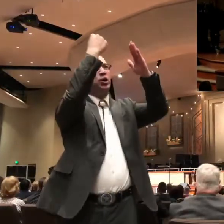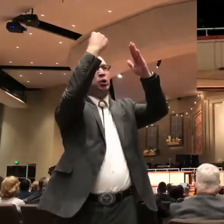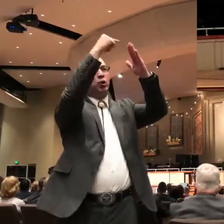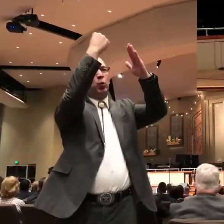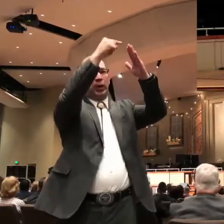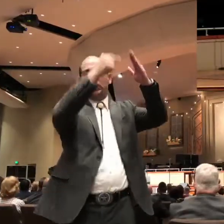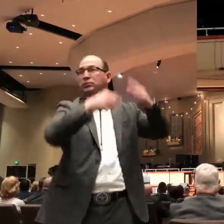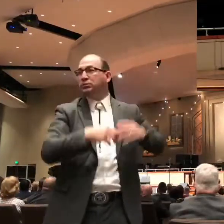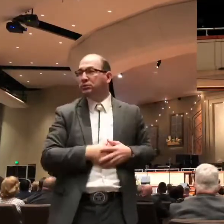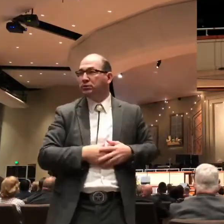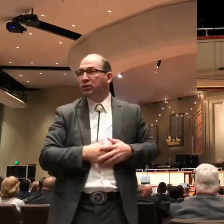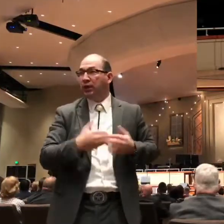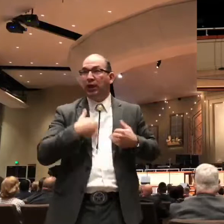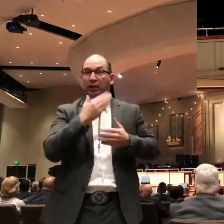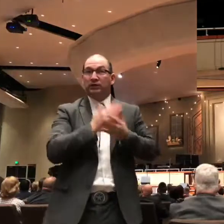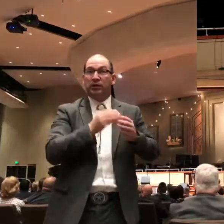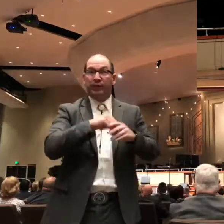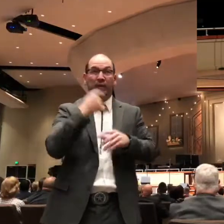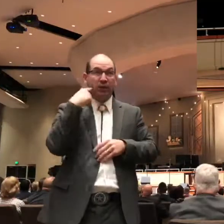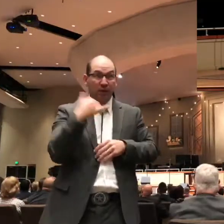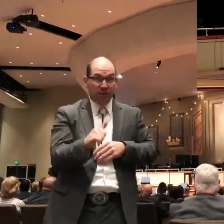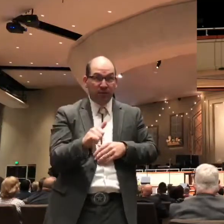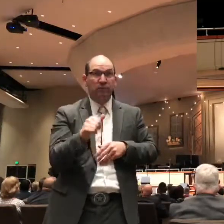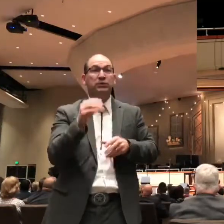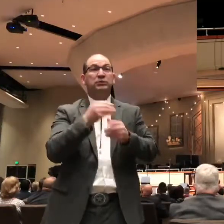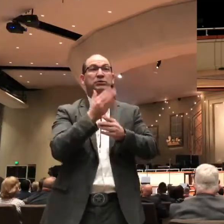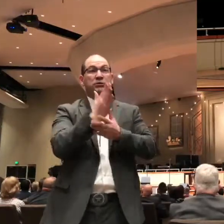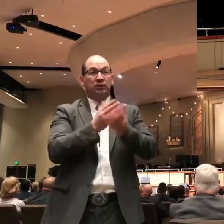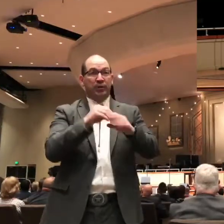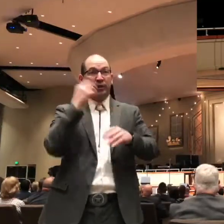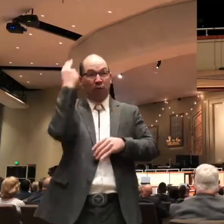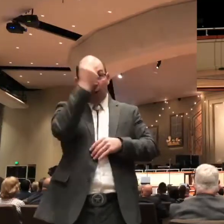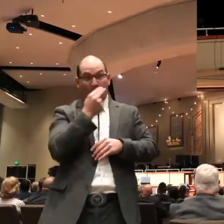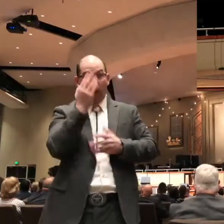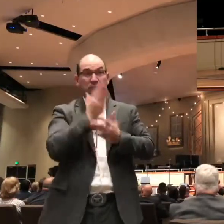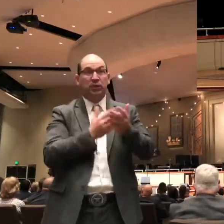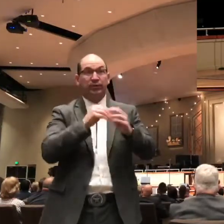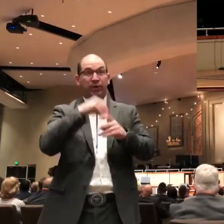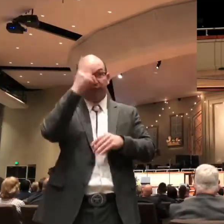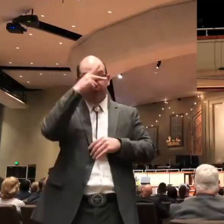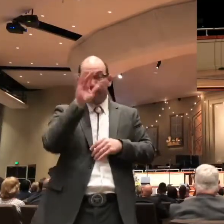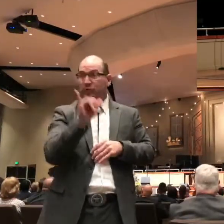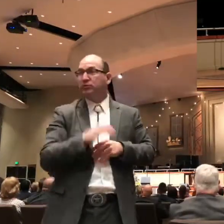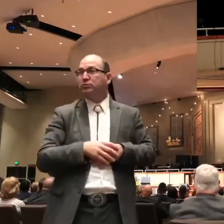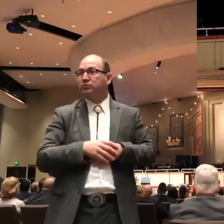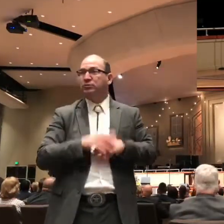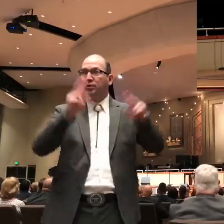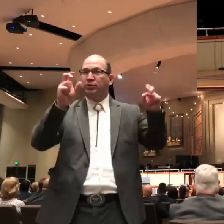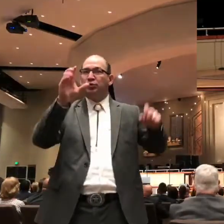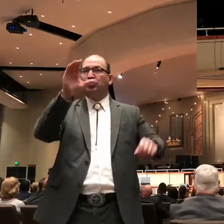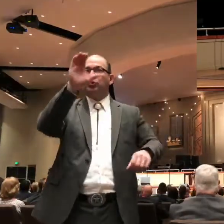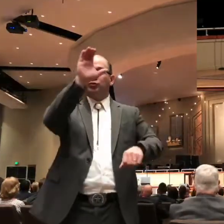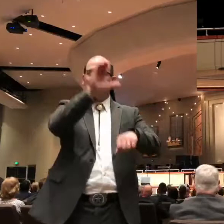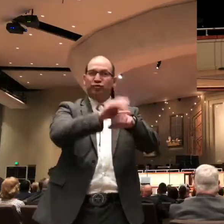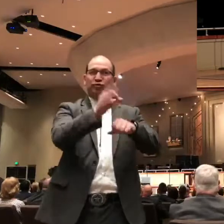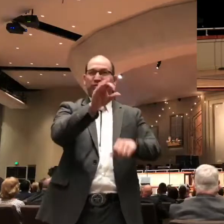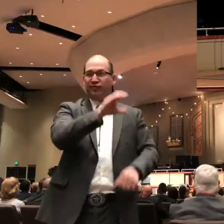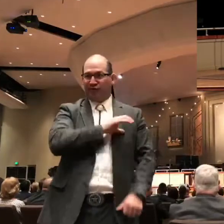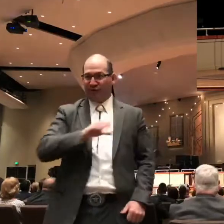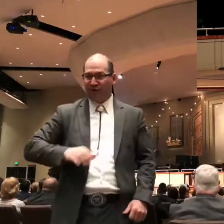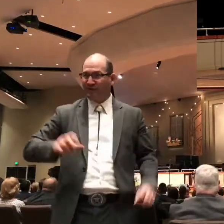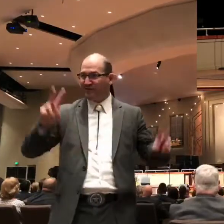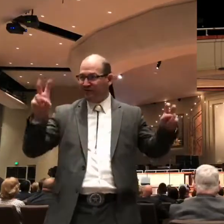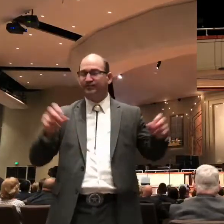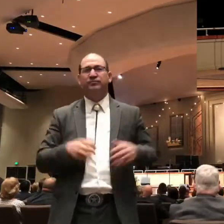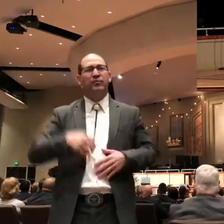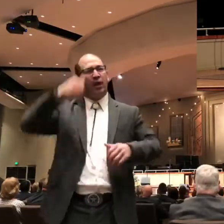California. They have them in Hawaii and, of course, all over the Philippines. A Church of Christ, so-called. I